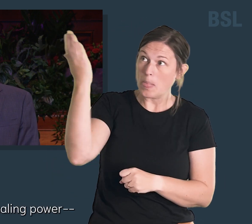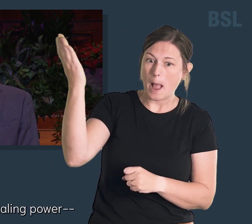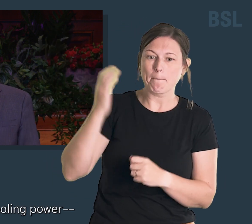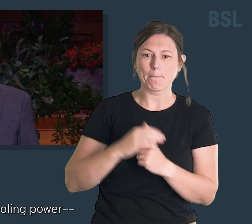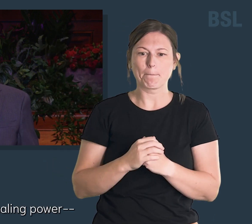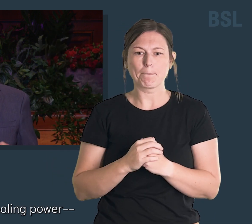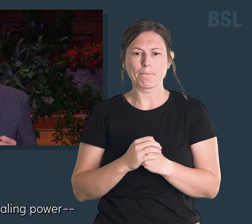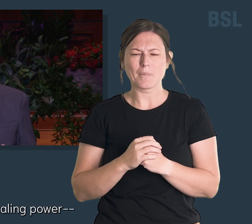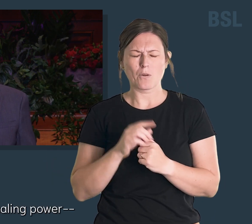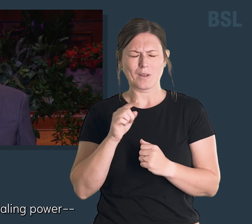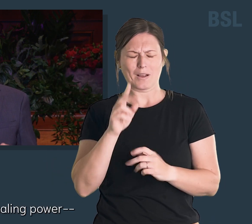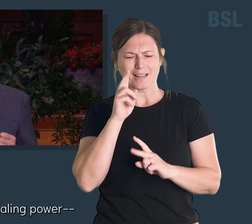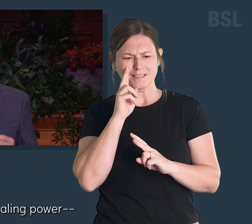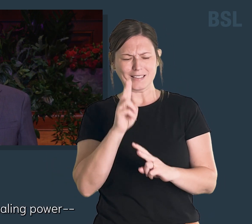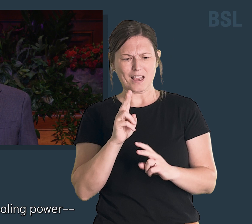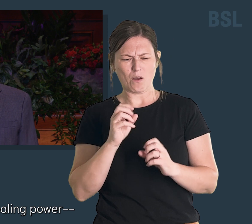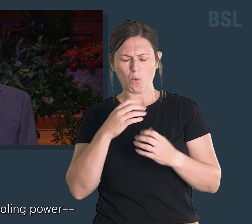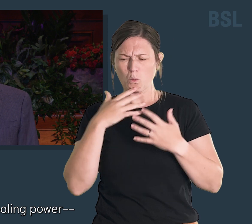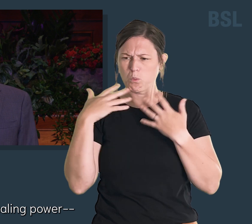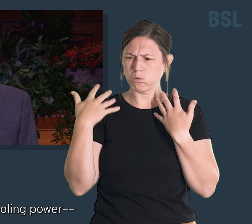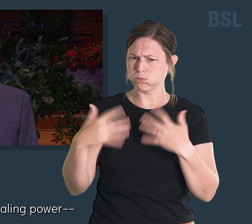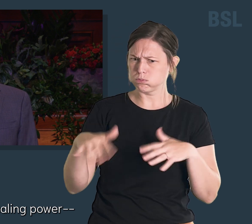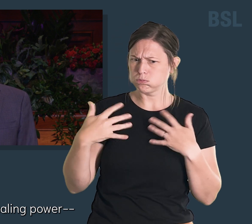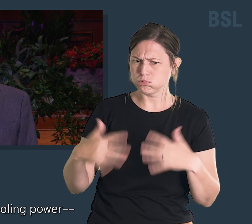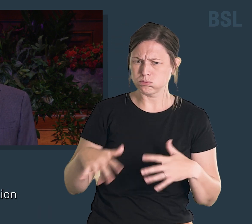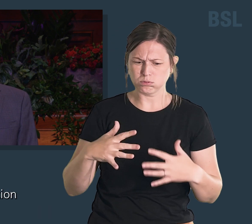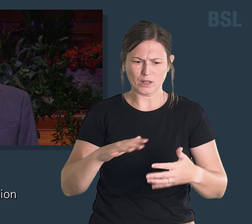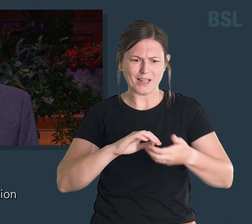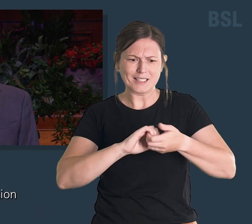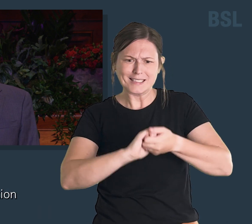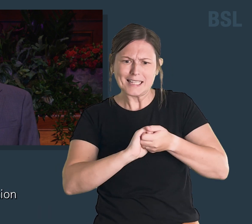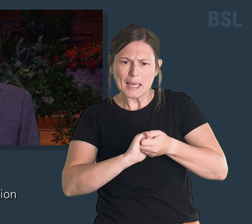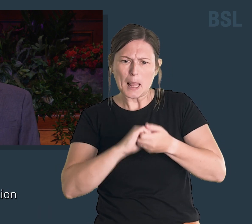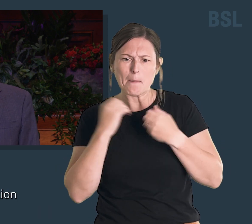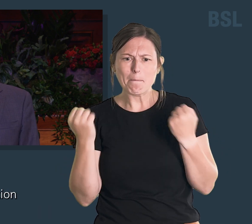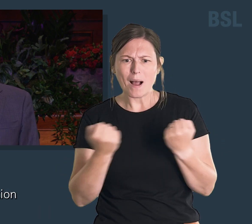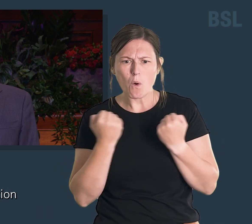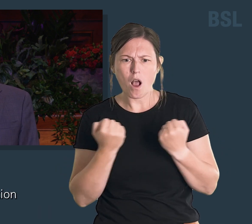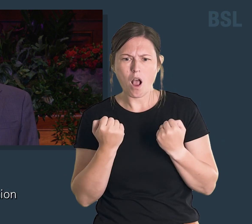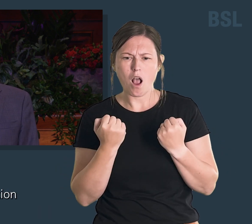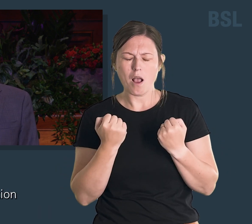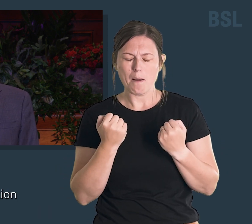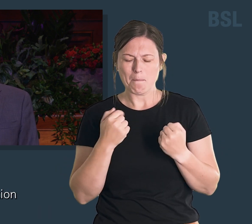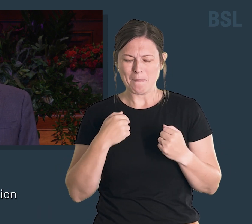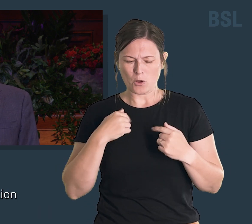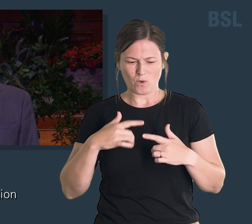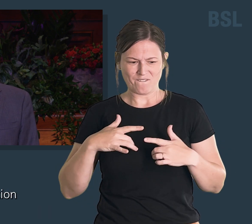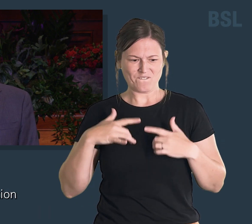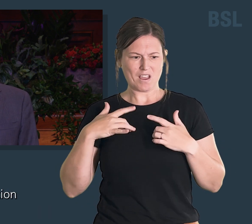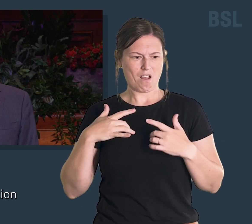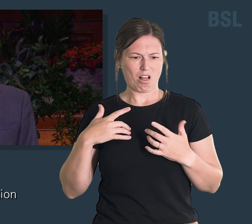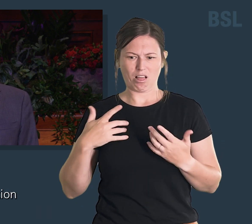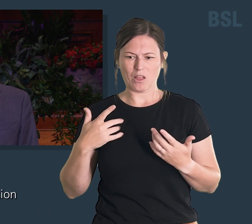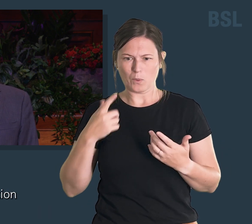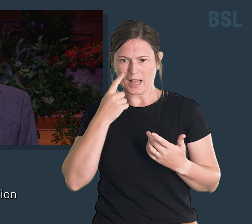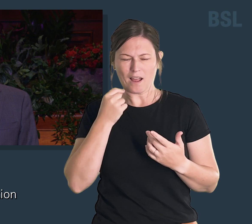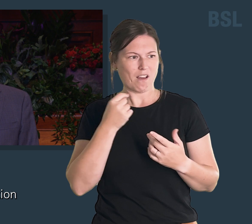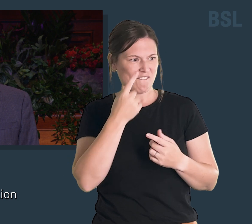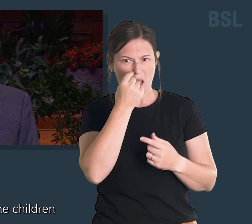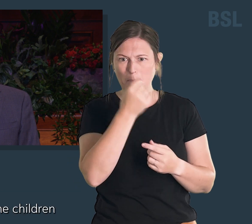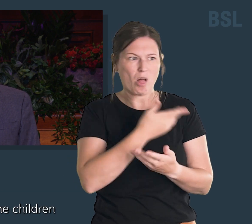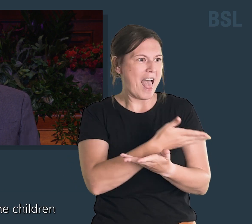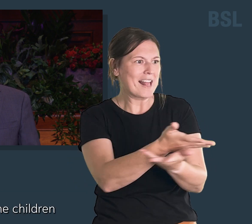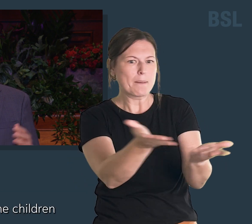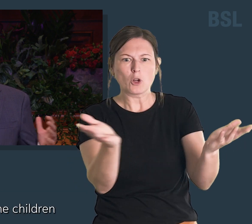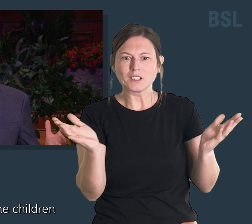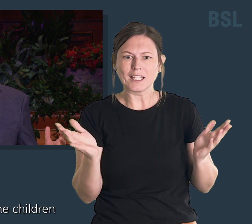Here we see the majesty and sacredness of the sealing power. It makes individual salvation and family exaltation